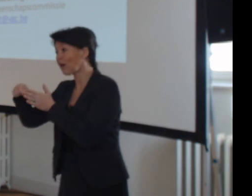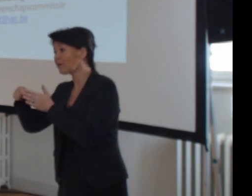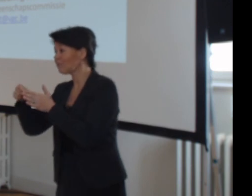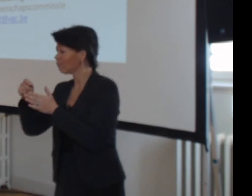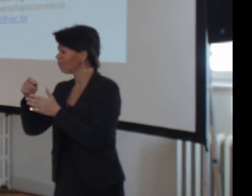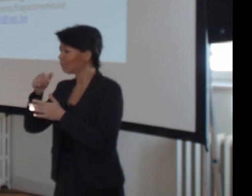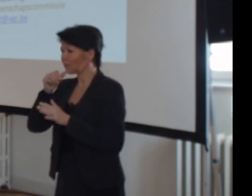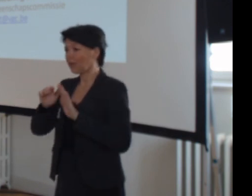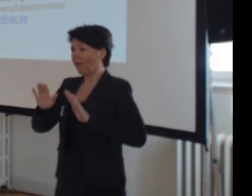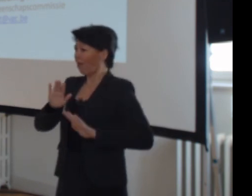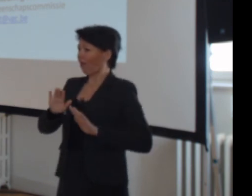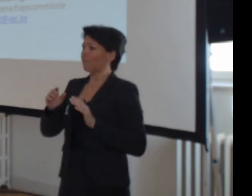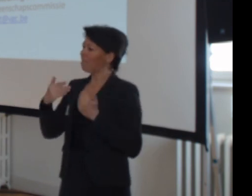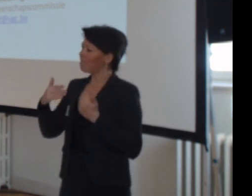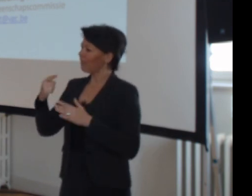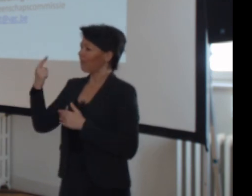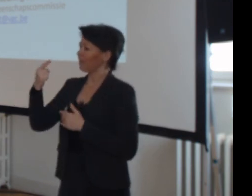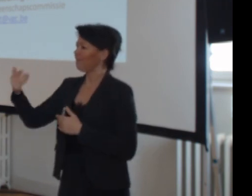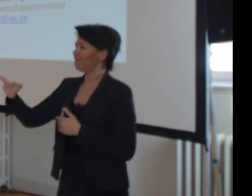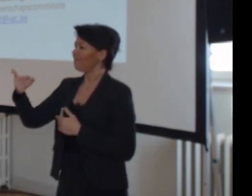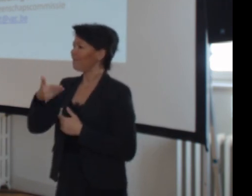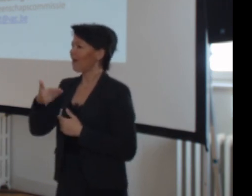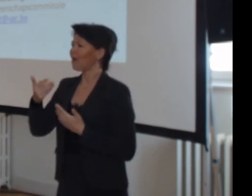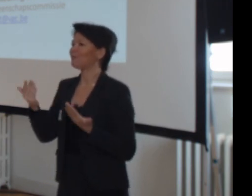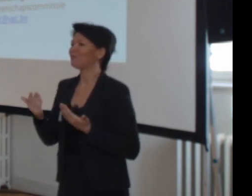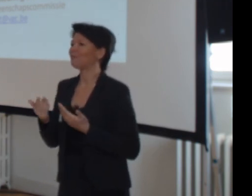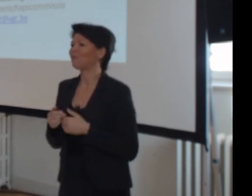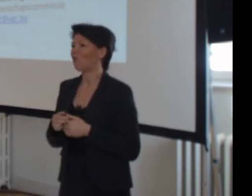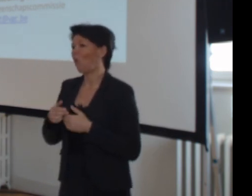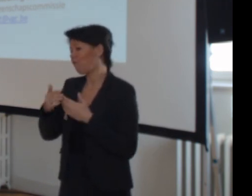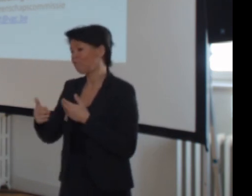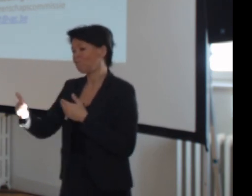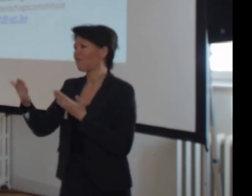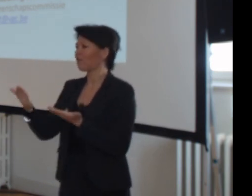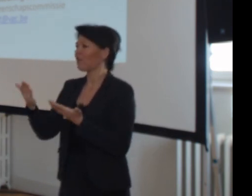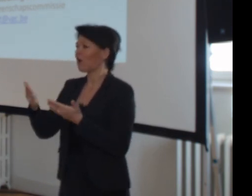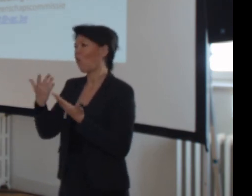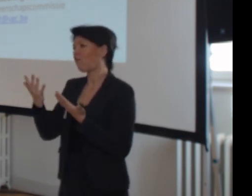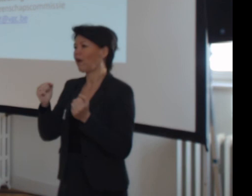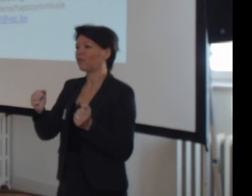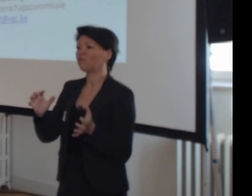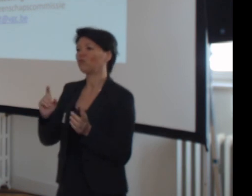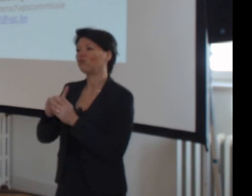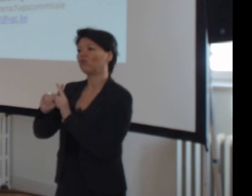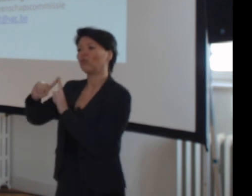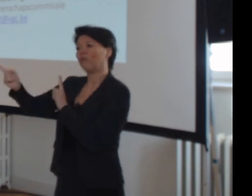and ask me, or through me, I can bring you into contact with these